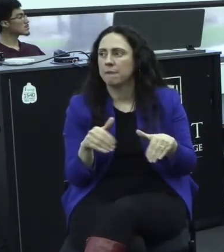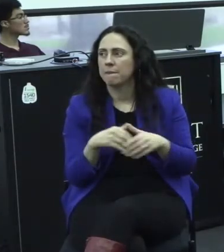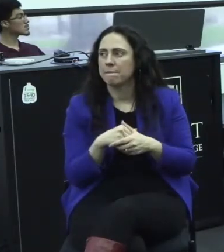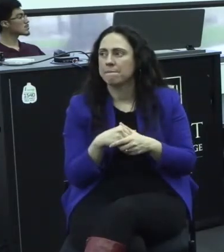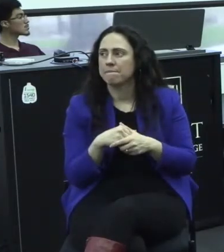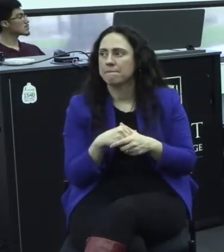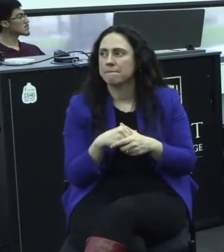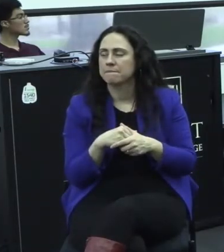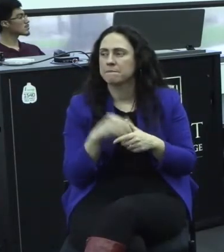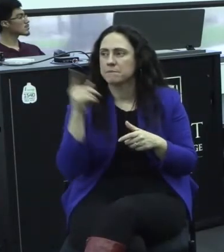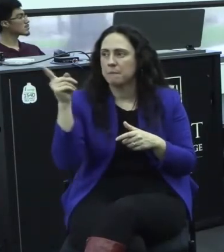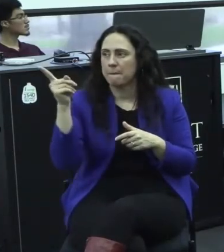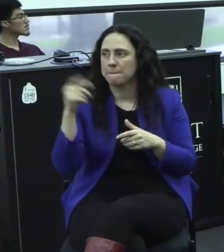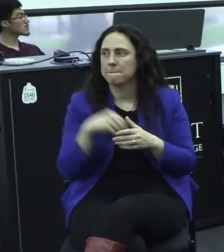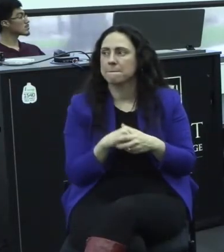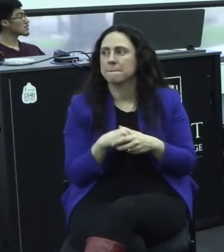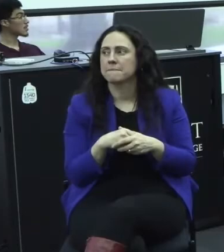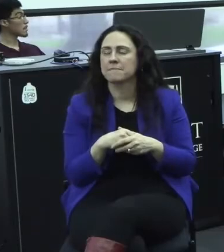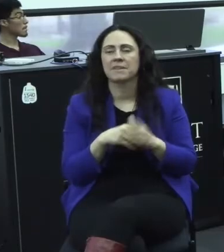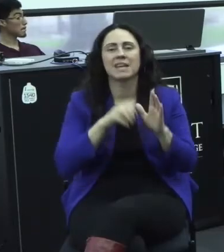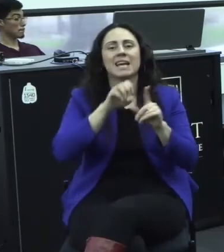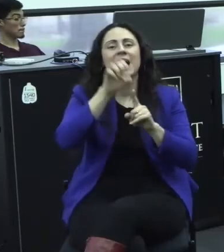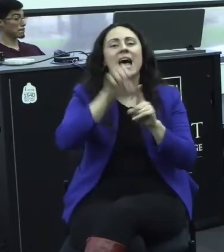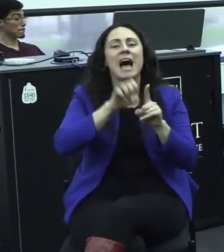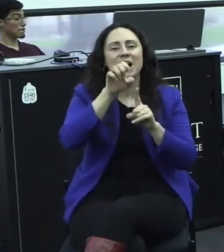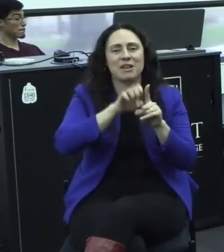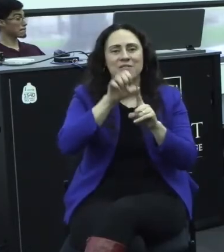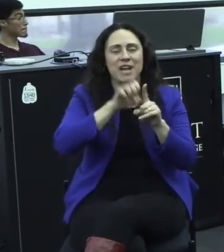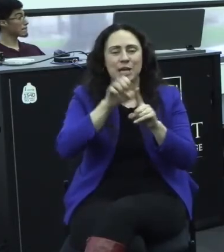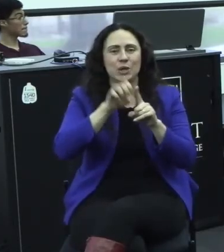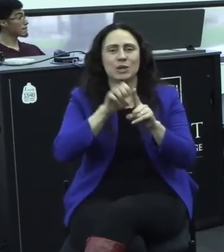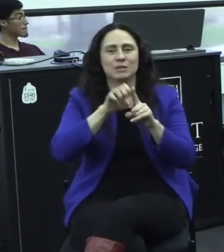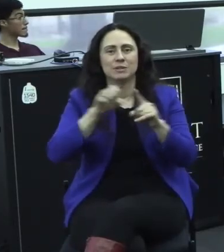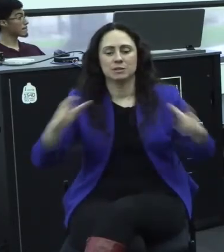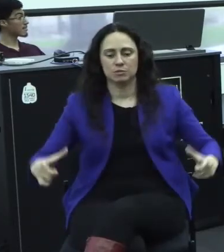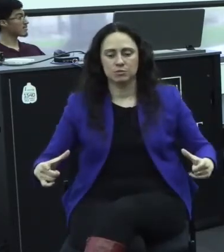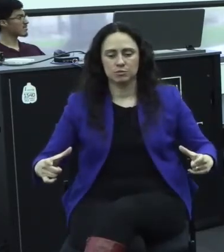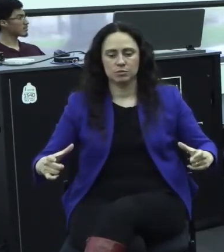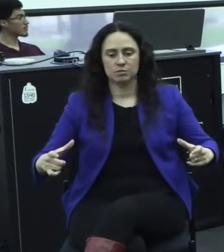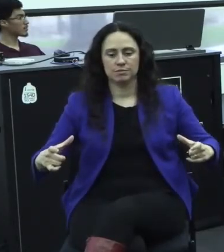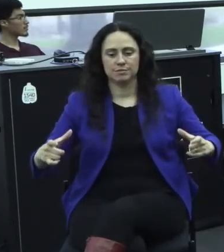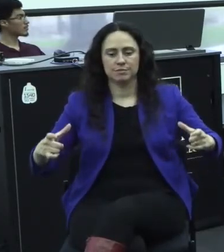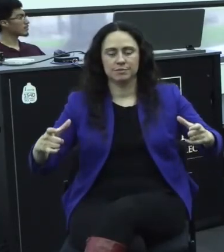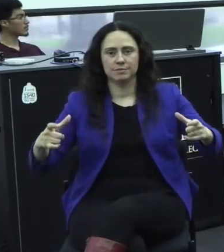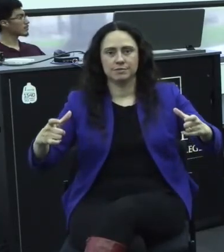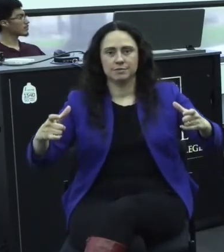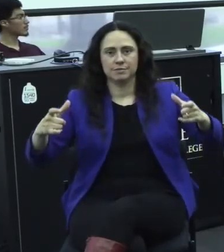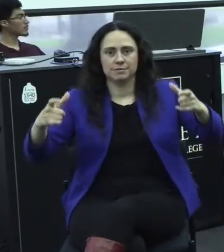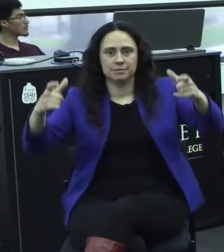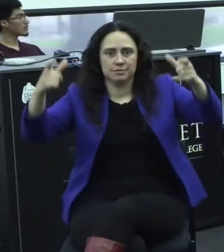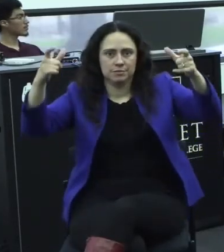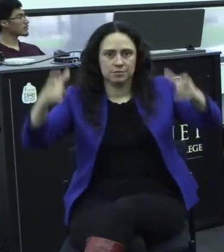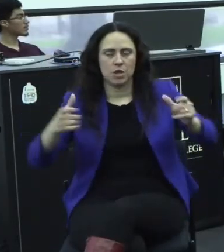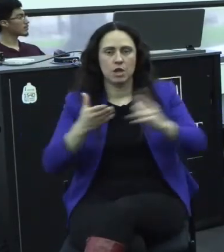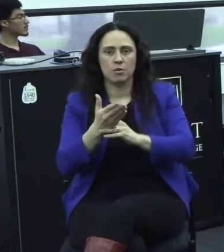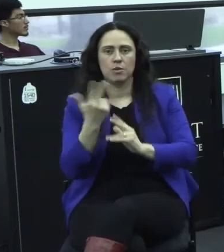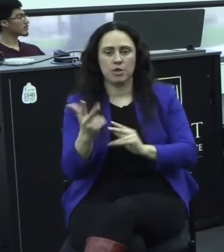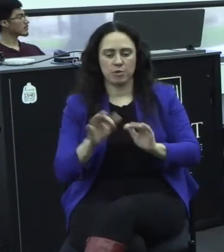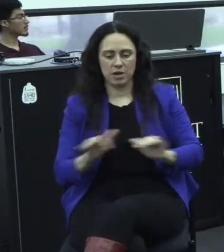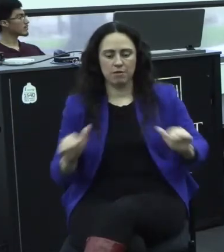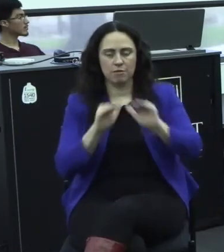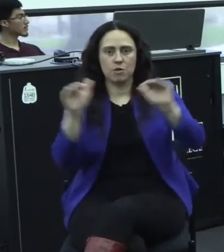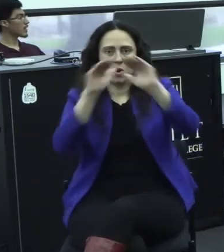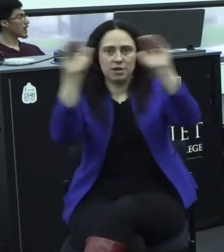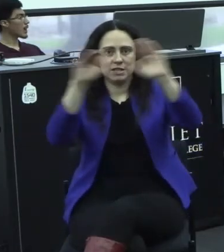which is this elevator that extends through the 3 floors of the house. So at